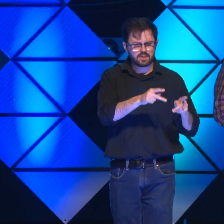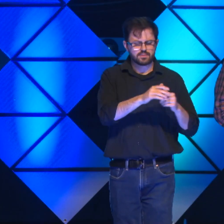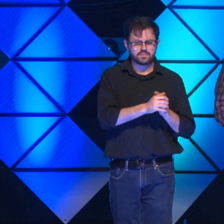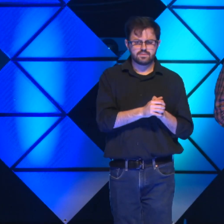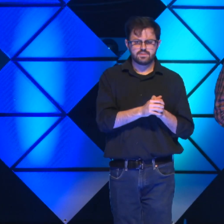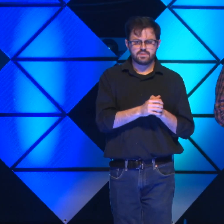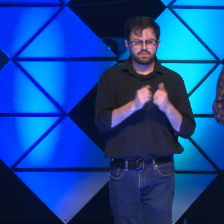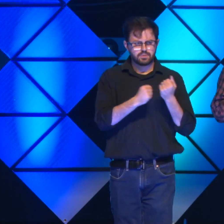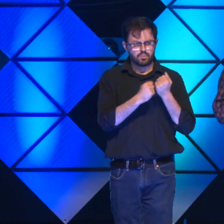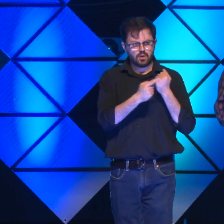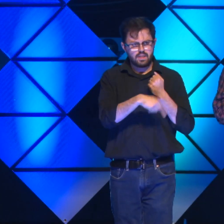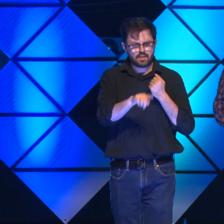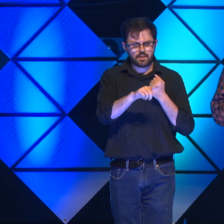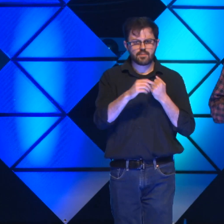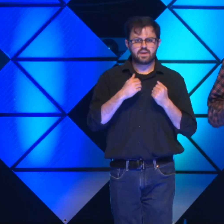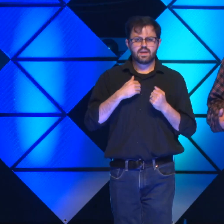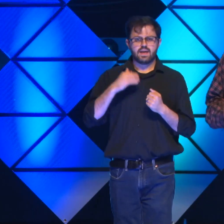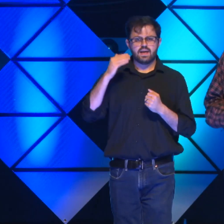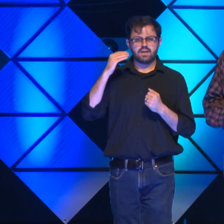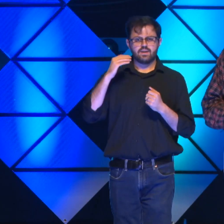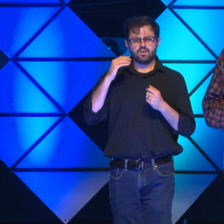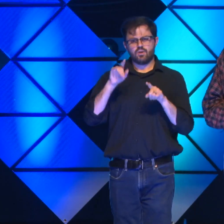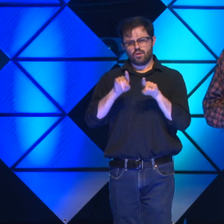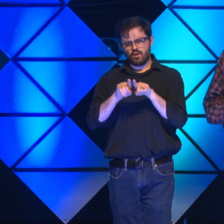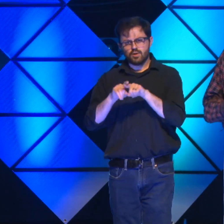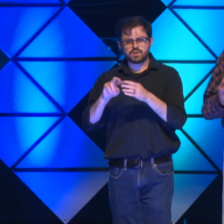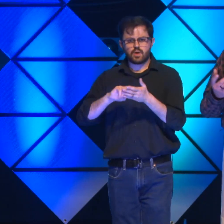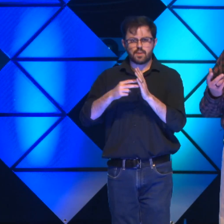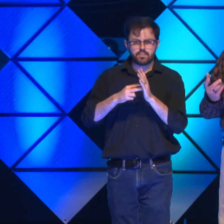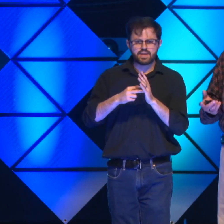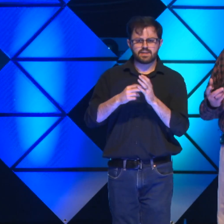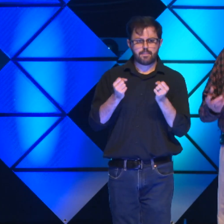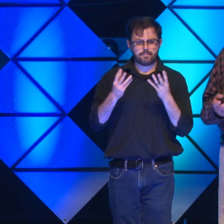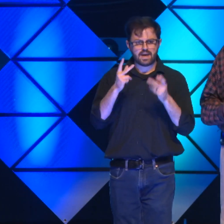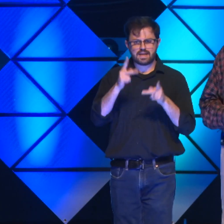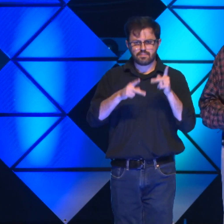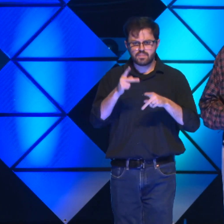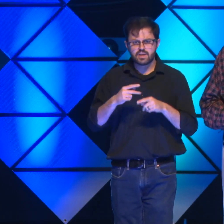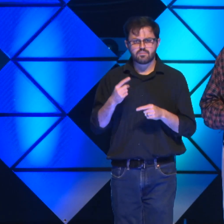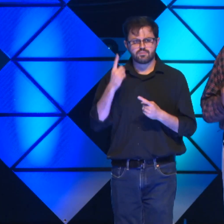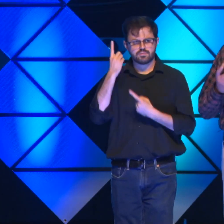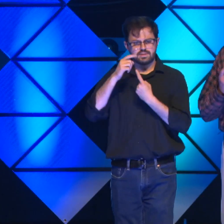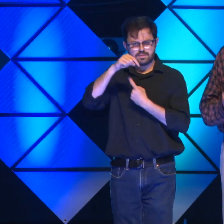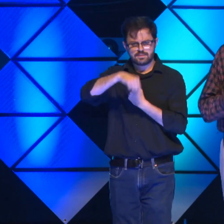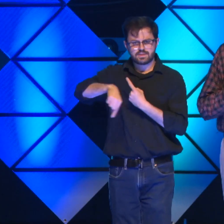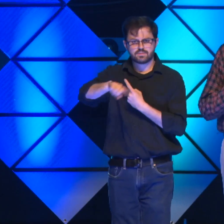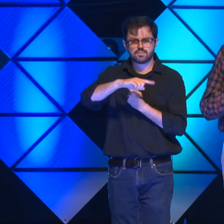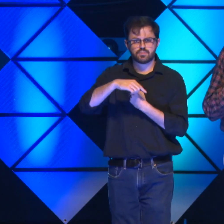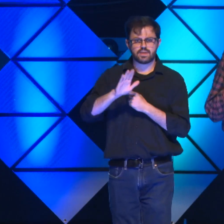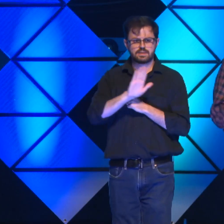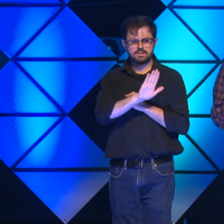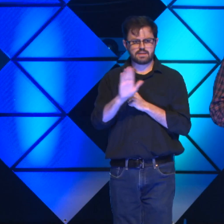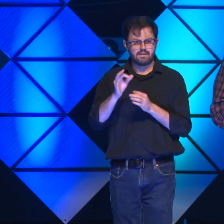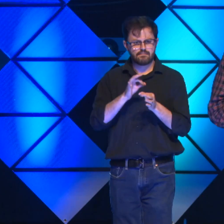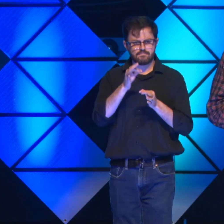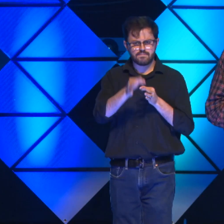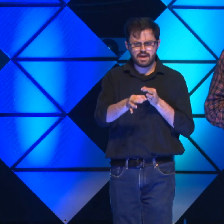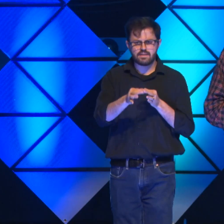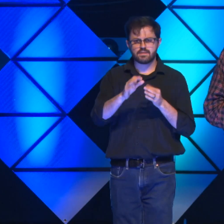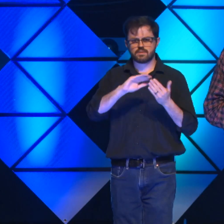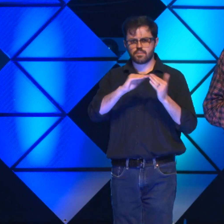faith, their community, their family. Crossroads is many things for many people. I hope it is for